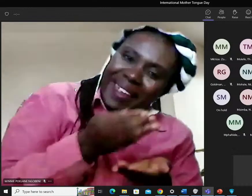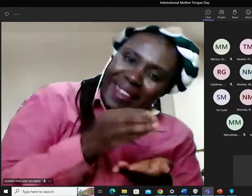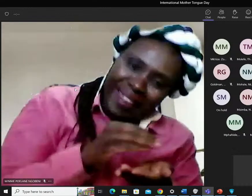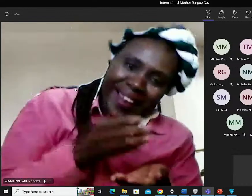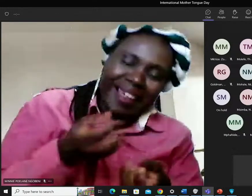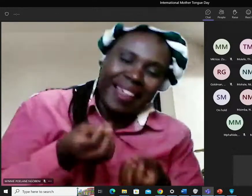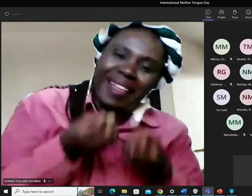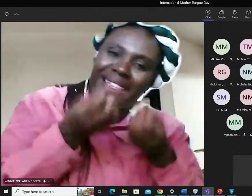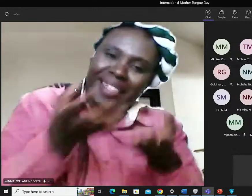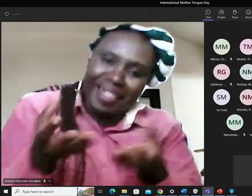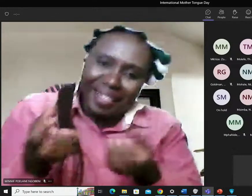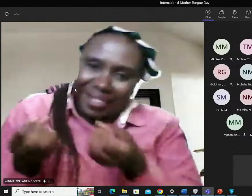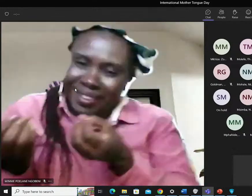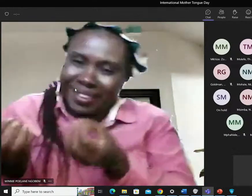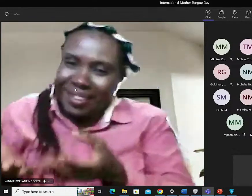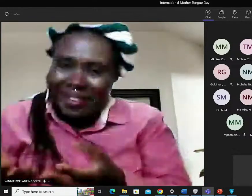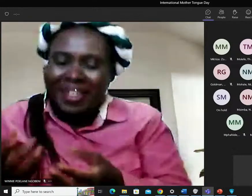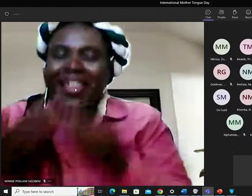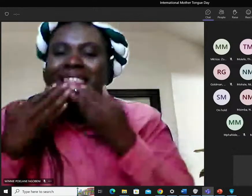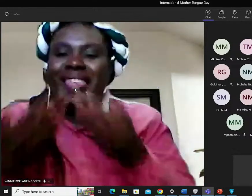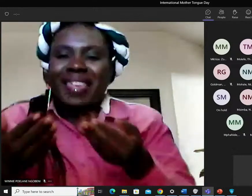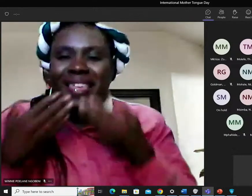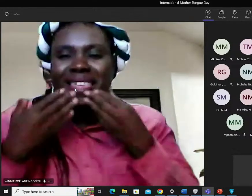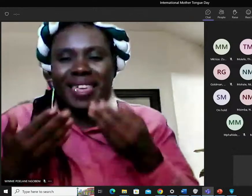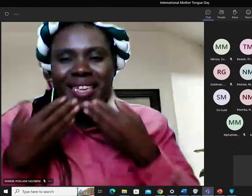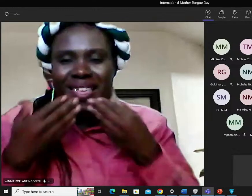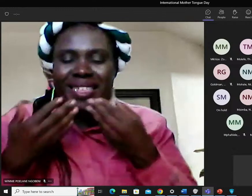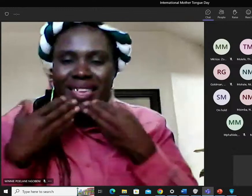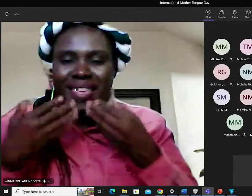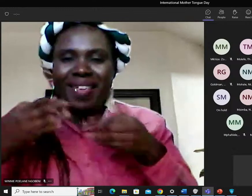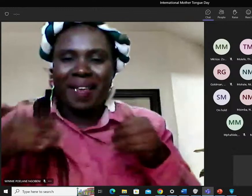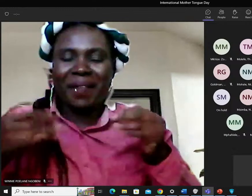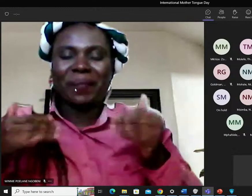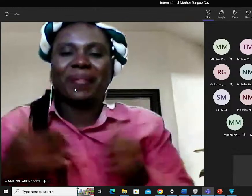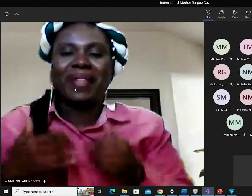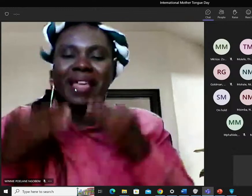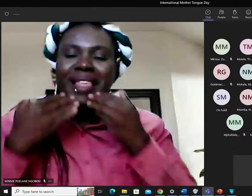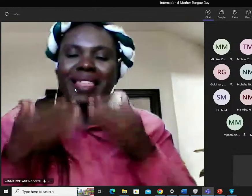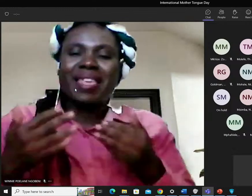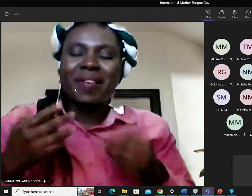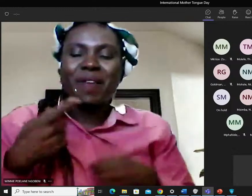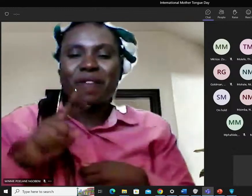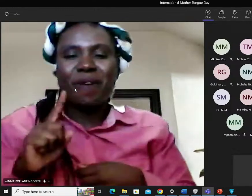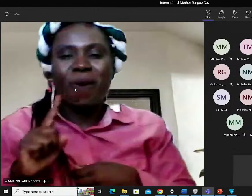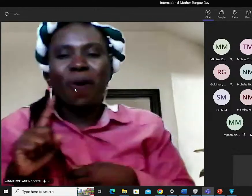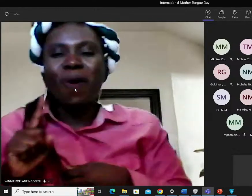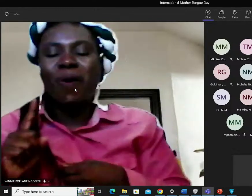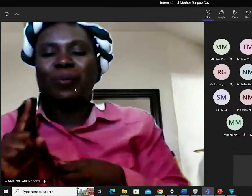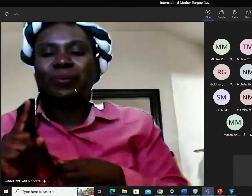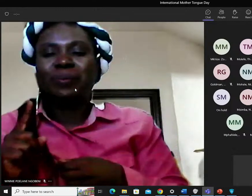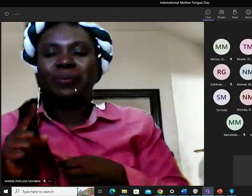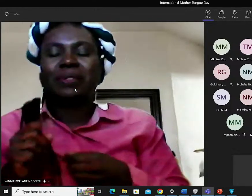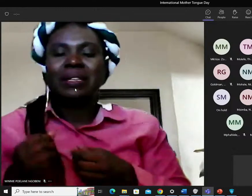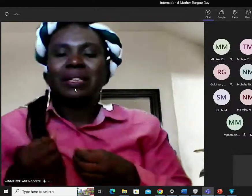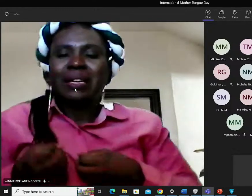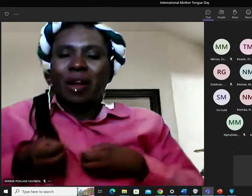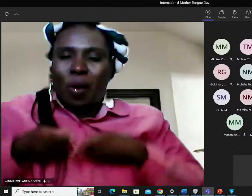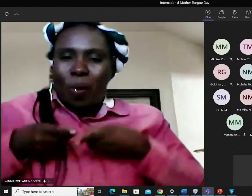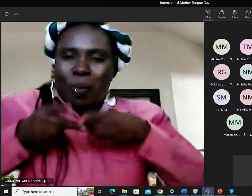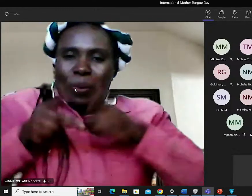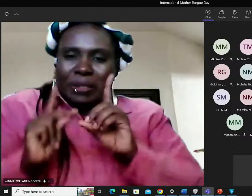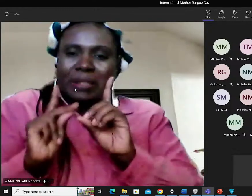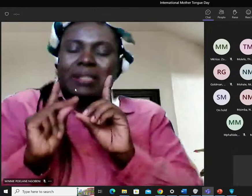Yeah. So thank you very much. We'd like to thank you for affording us this opportunity to drive